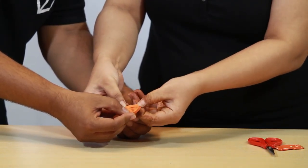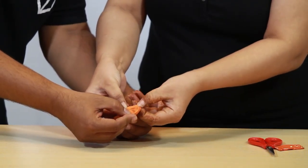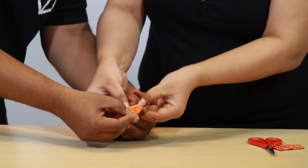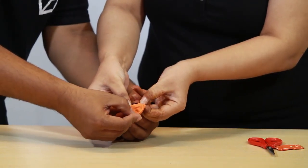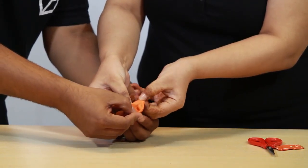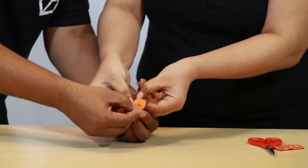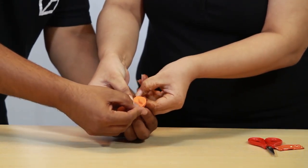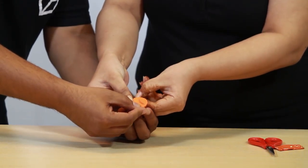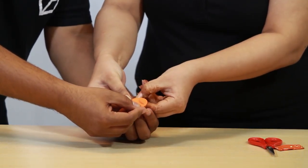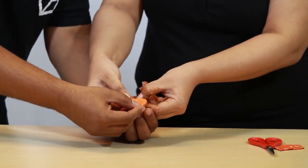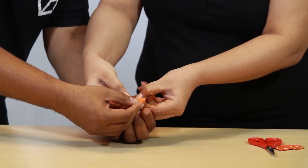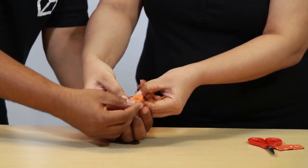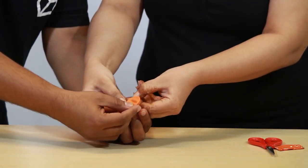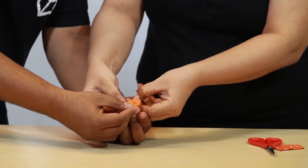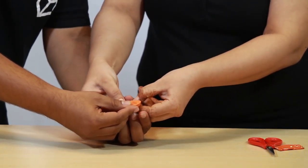Right Stretch it